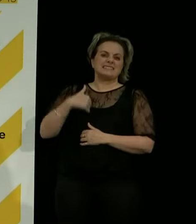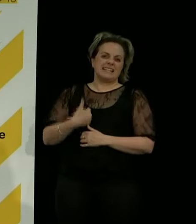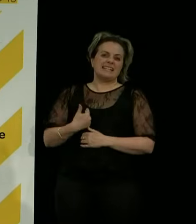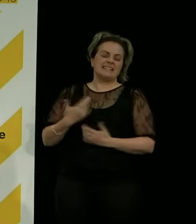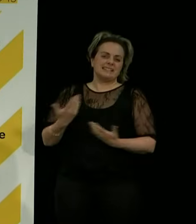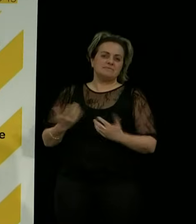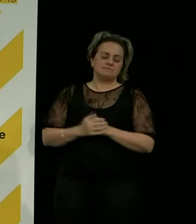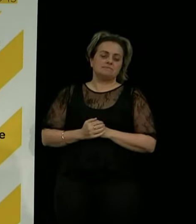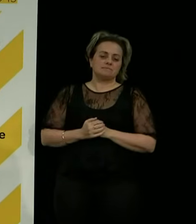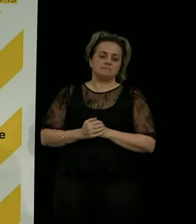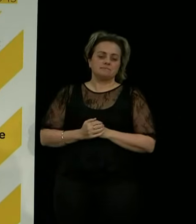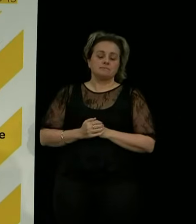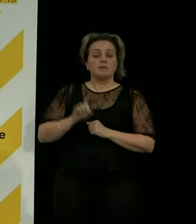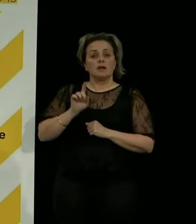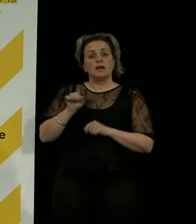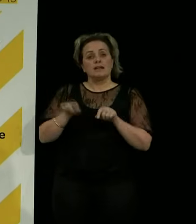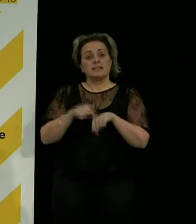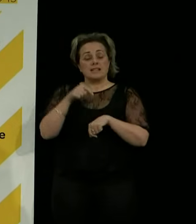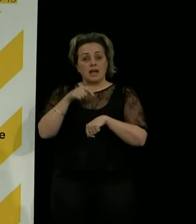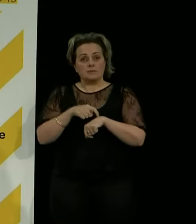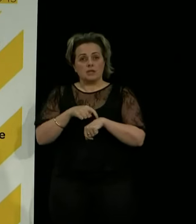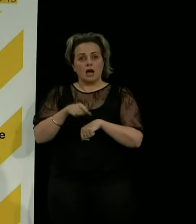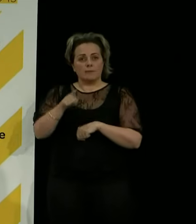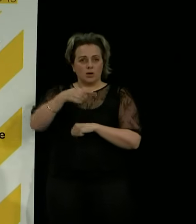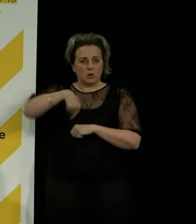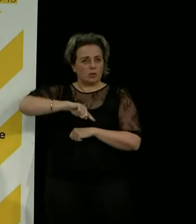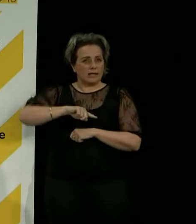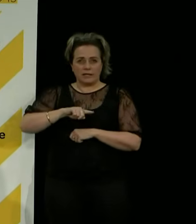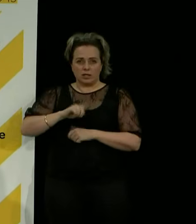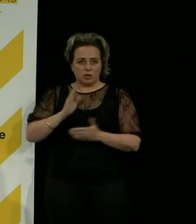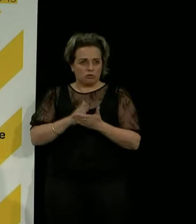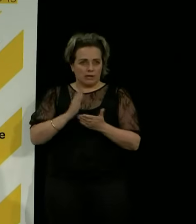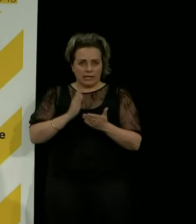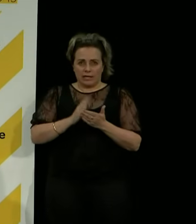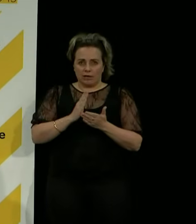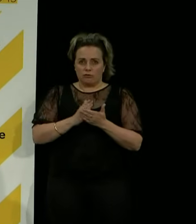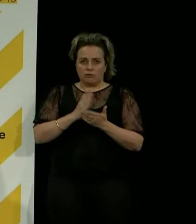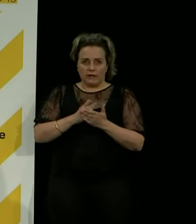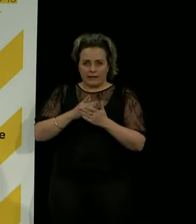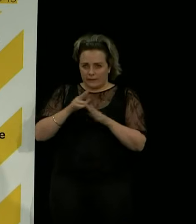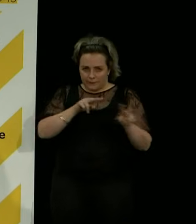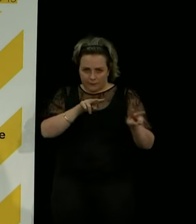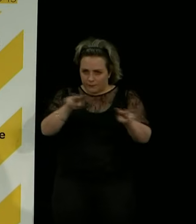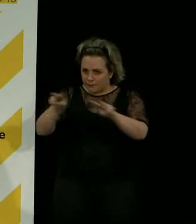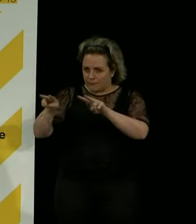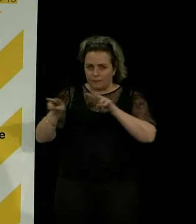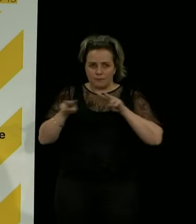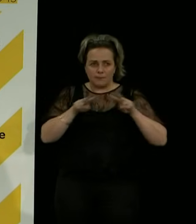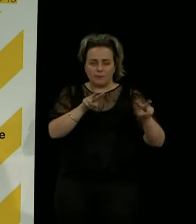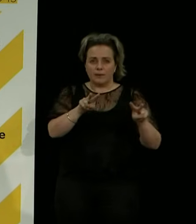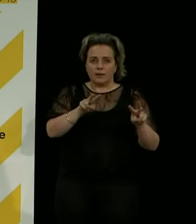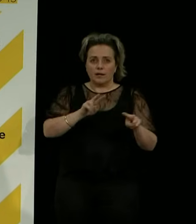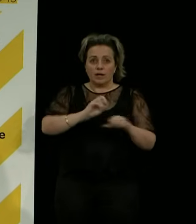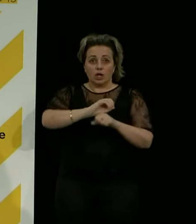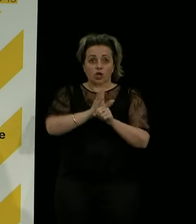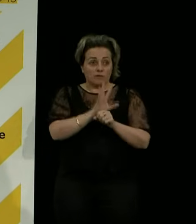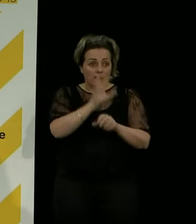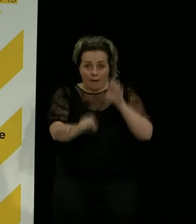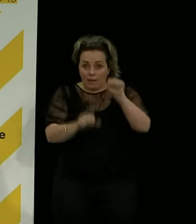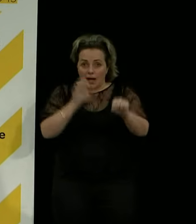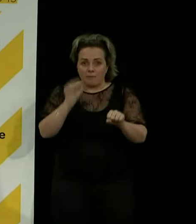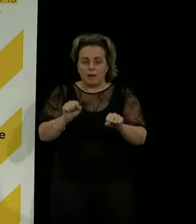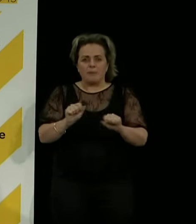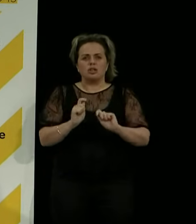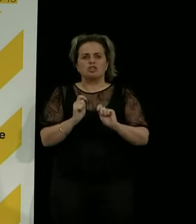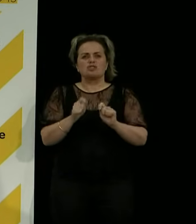required. At the same time, we still aggressively are treating every case in the exact same way we did the first case that we had. None